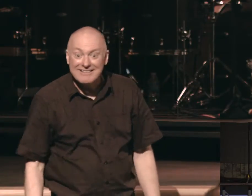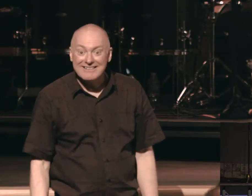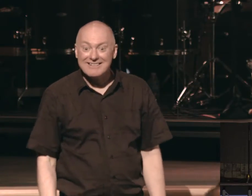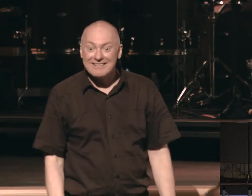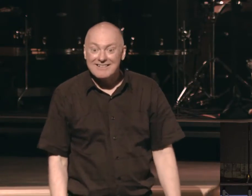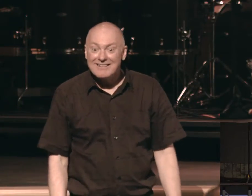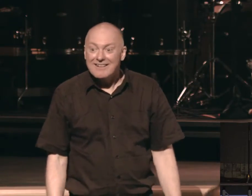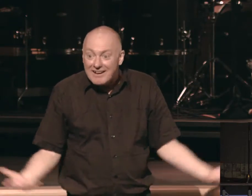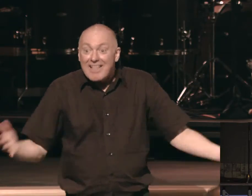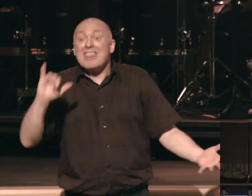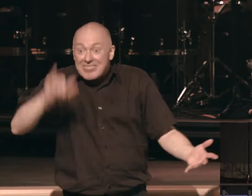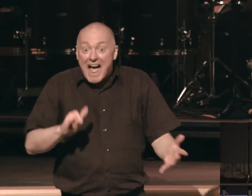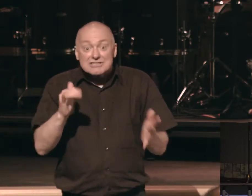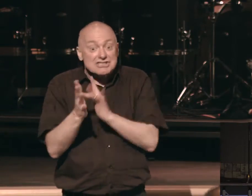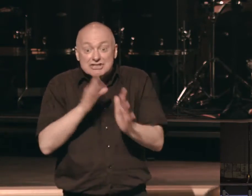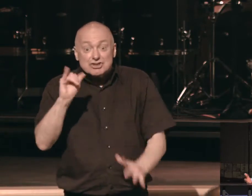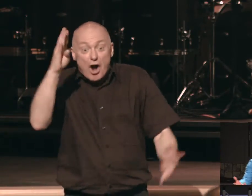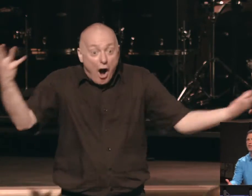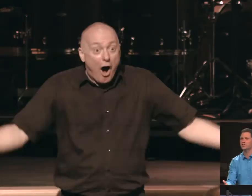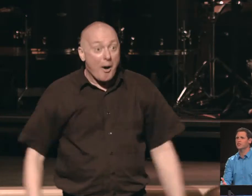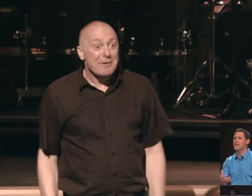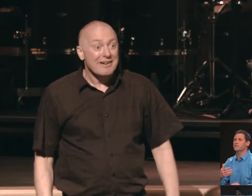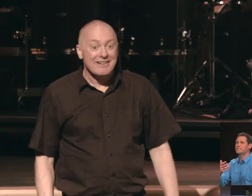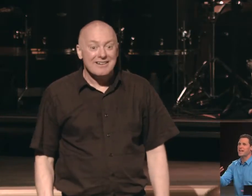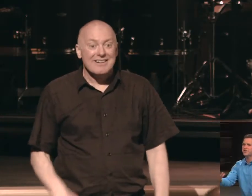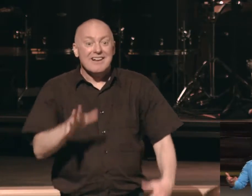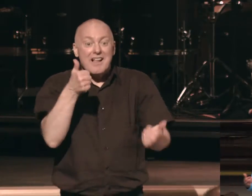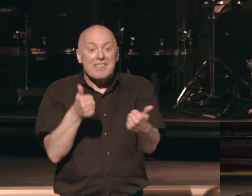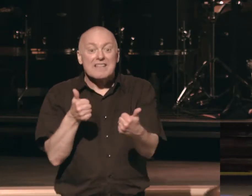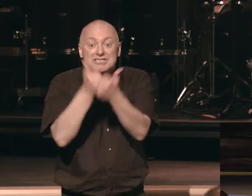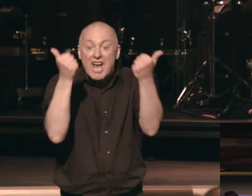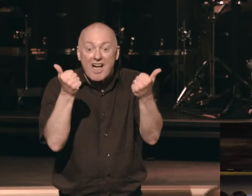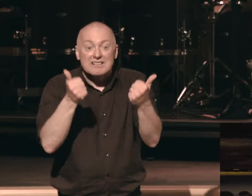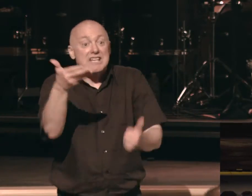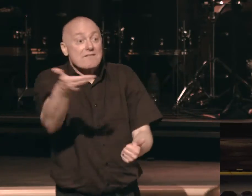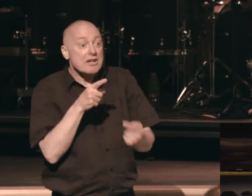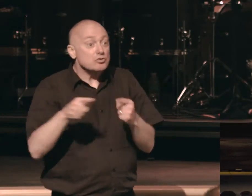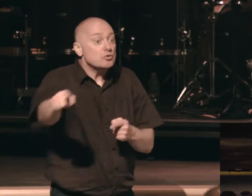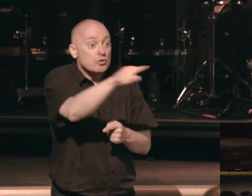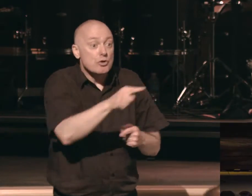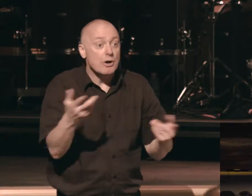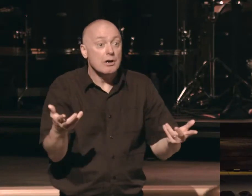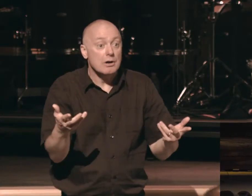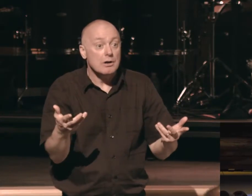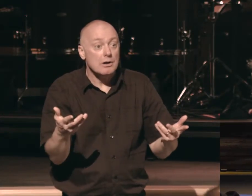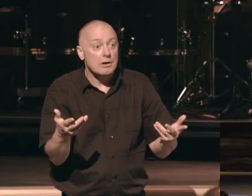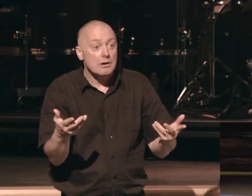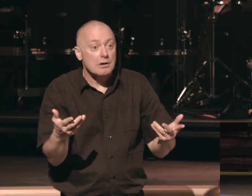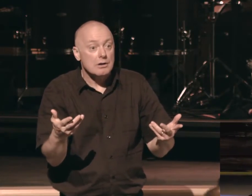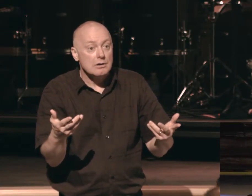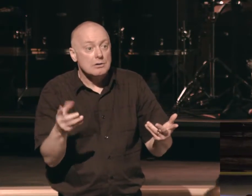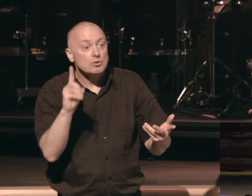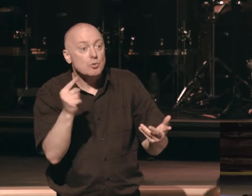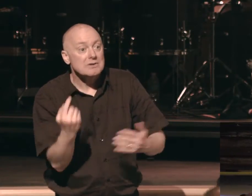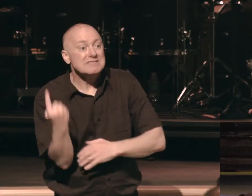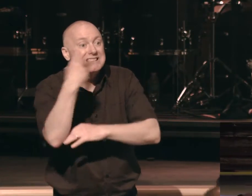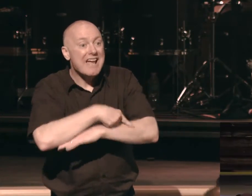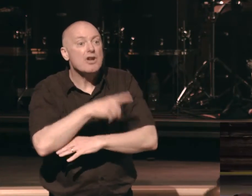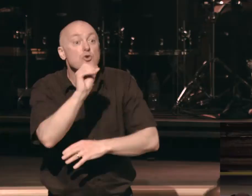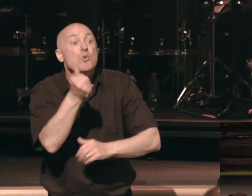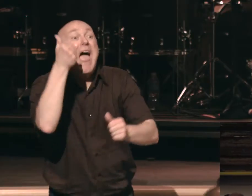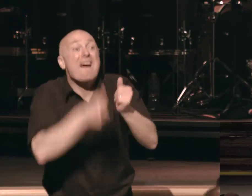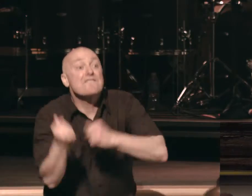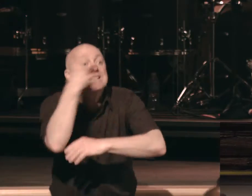That's what he does. And so the challenge and the invitation is, do it every day. Do it every day.